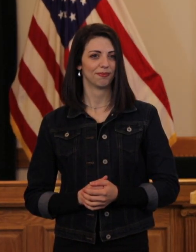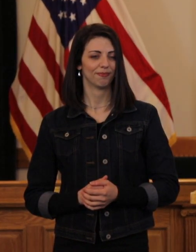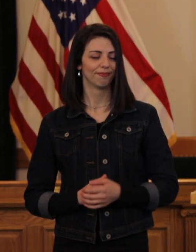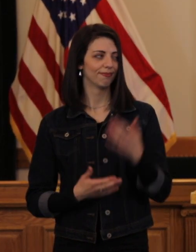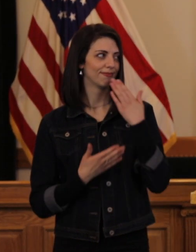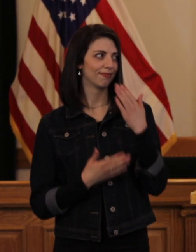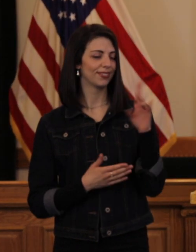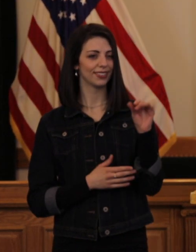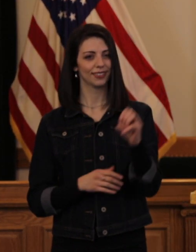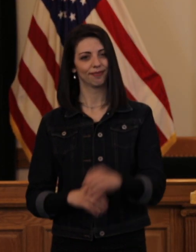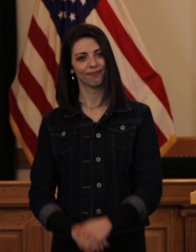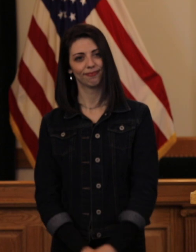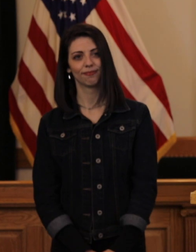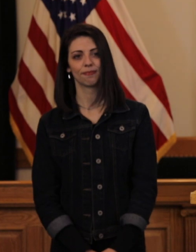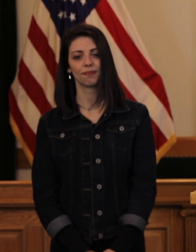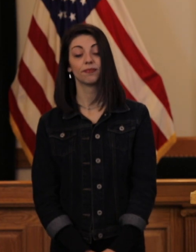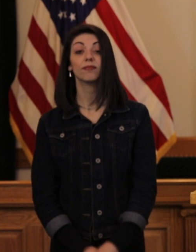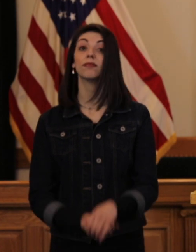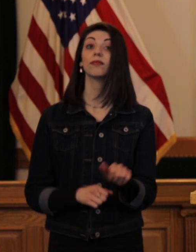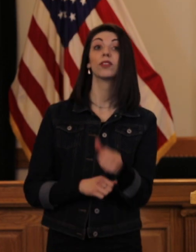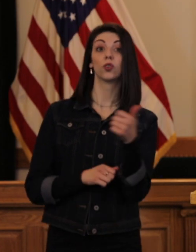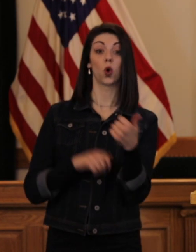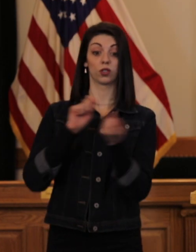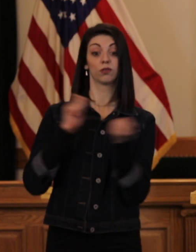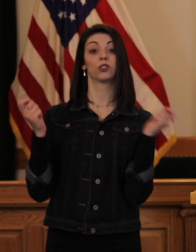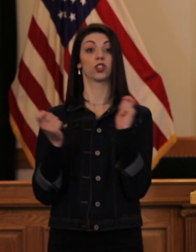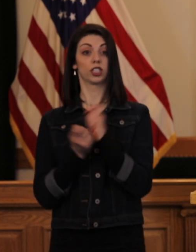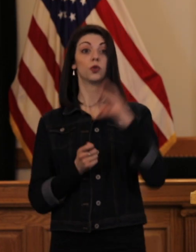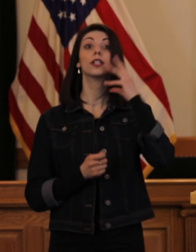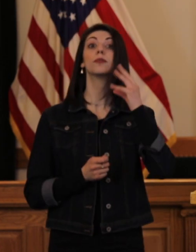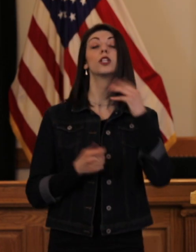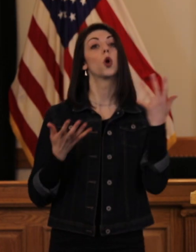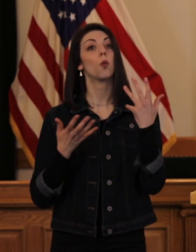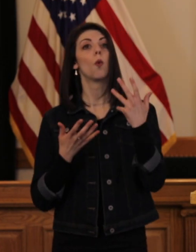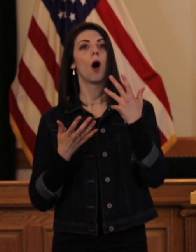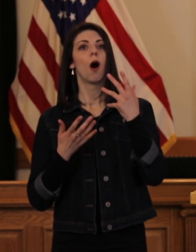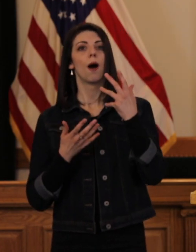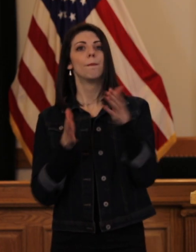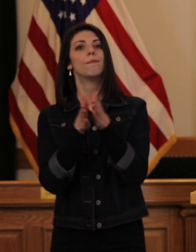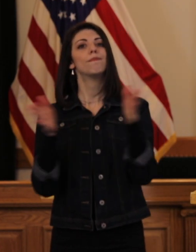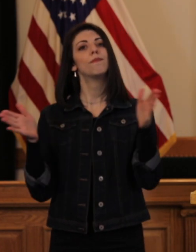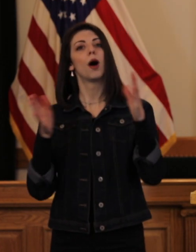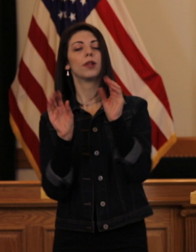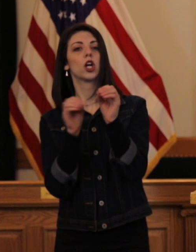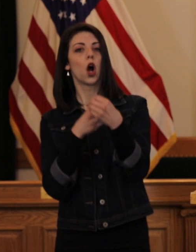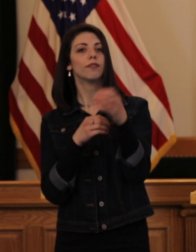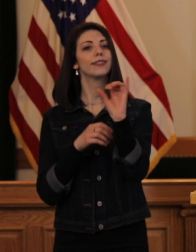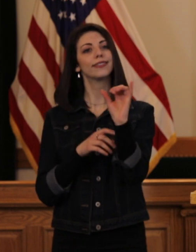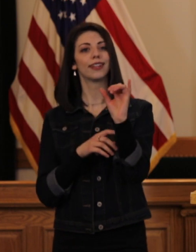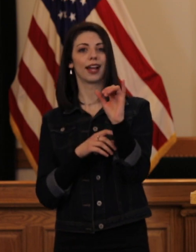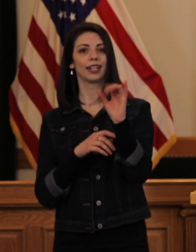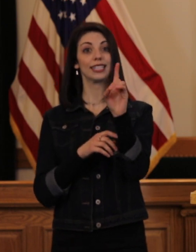Thank you, Diane. Another big change that we have experienced over the past few weeks is the closure of public offices like the Department of Motor